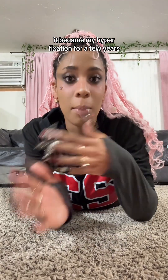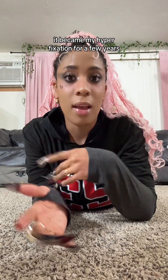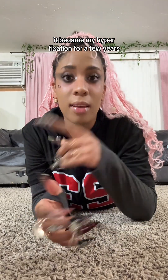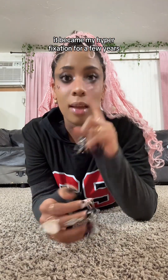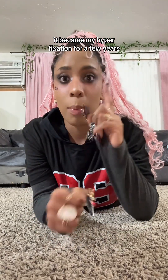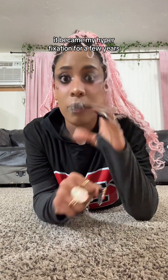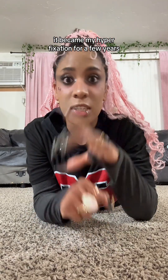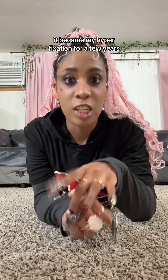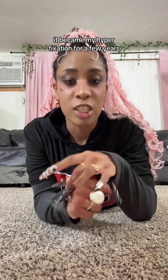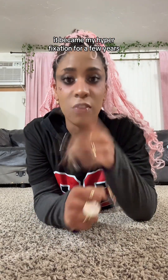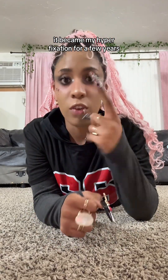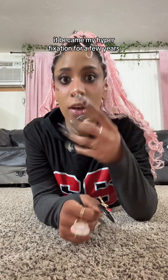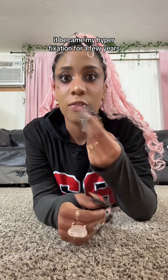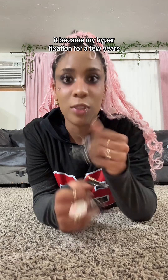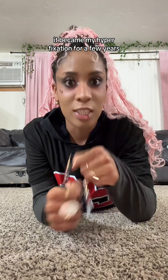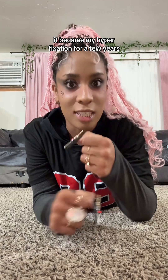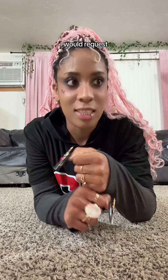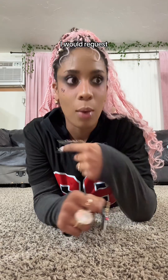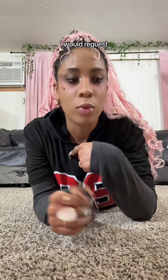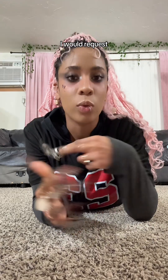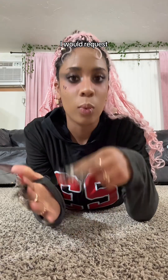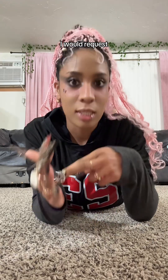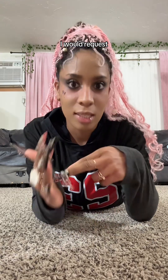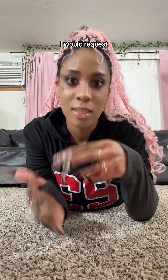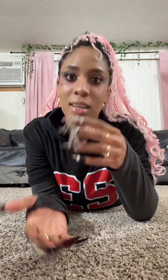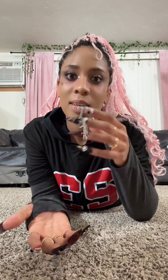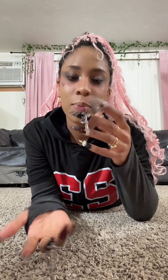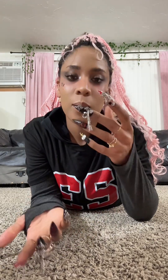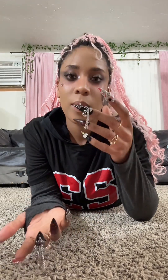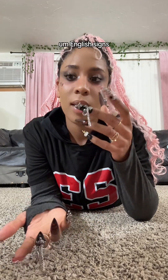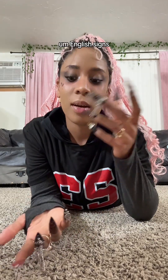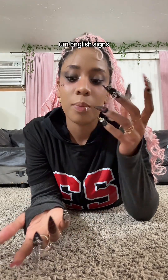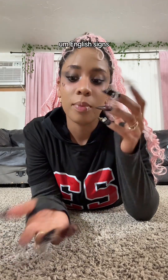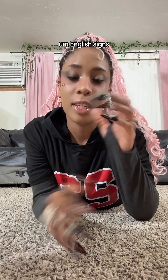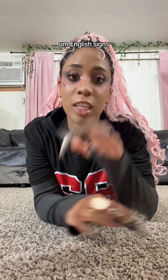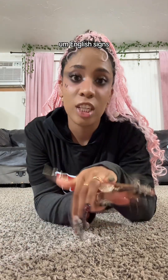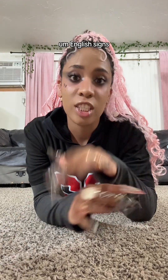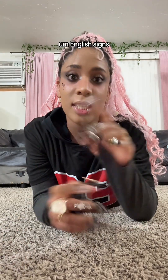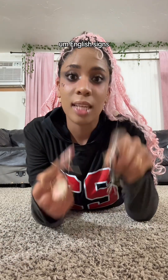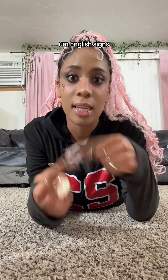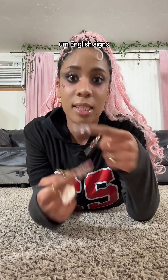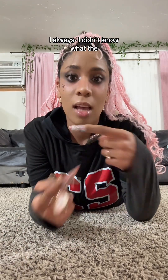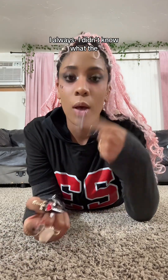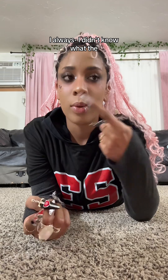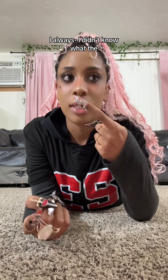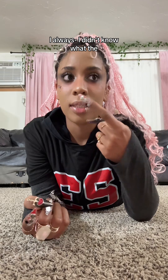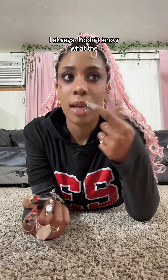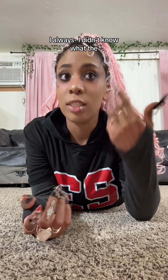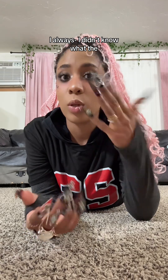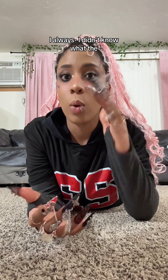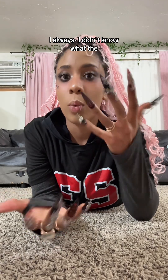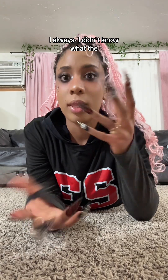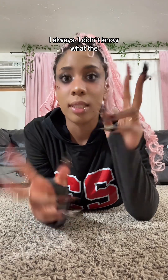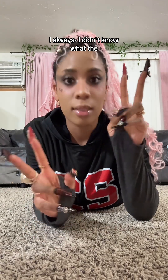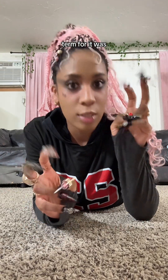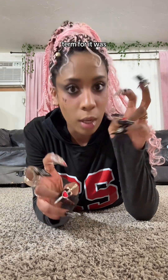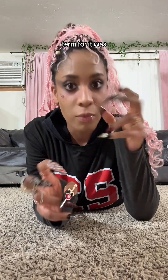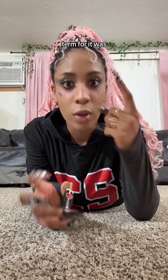my hyperfixation for a few years. I would request English signs. I didn't know what the term for it